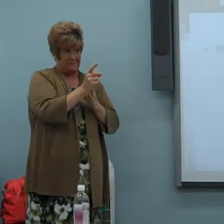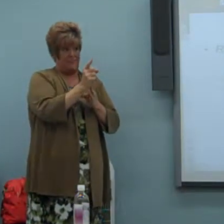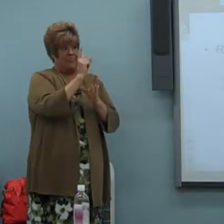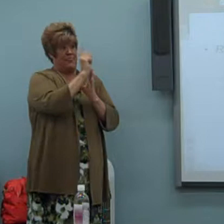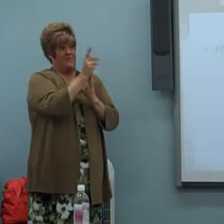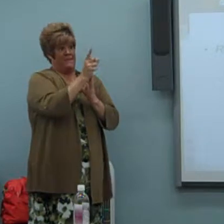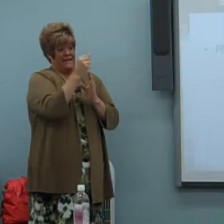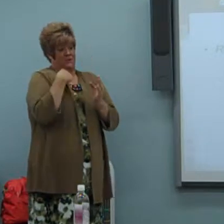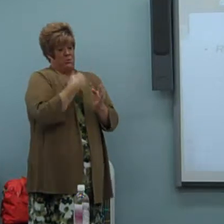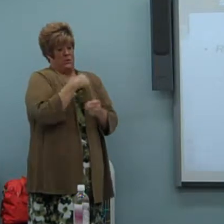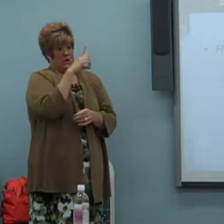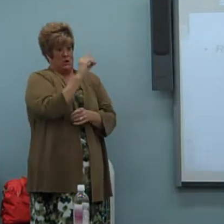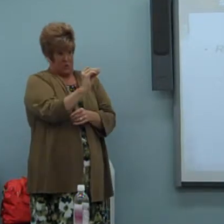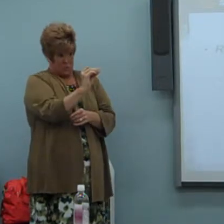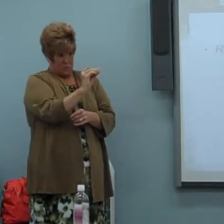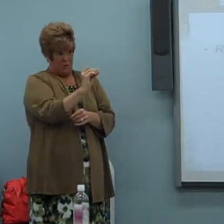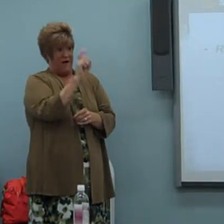So if we get paid for the minute,